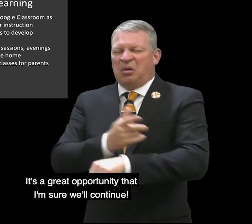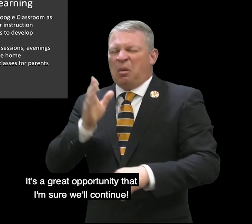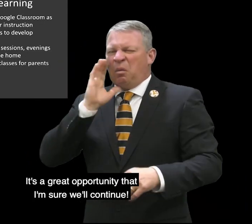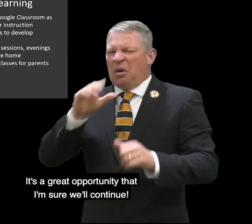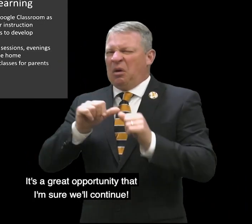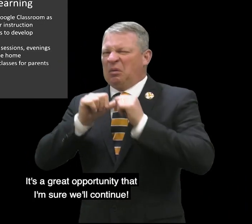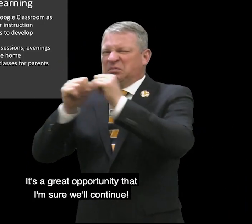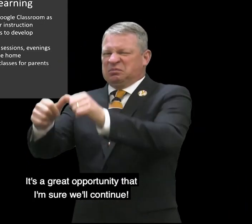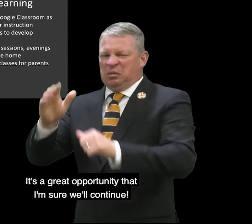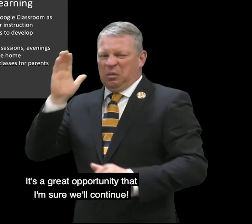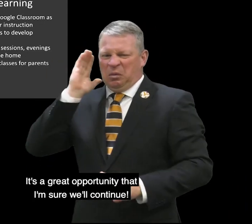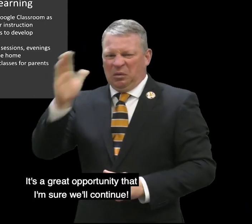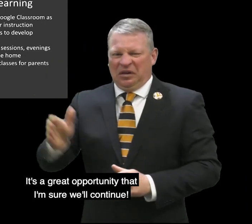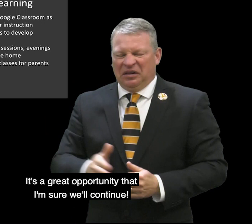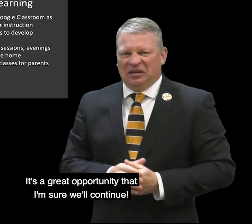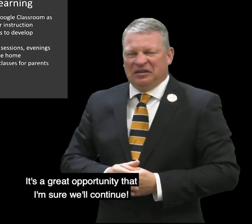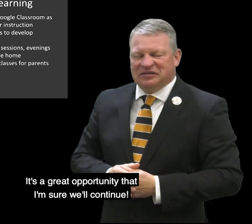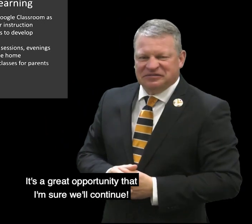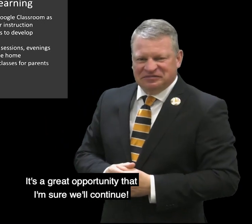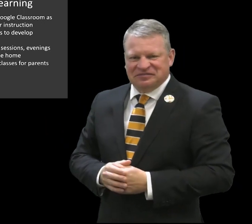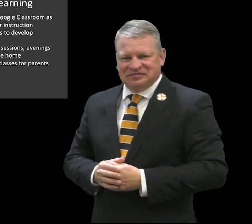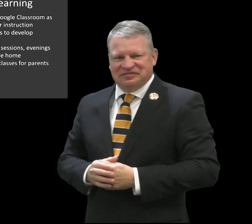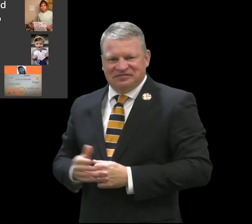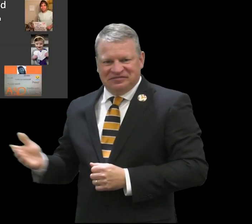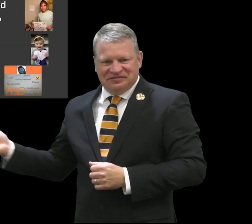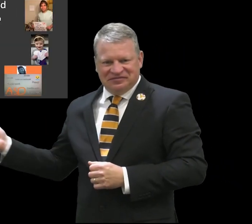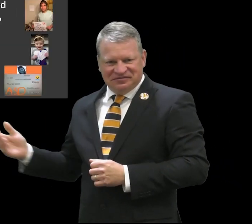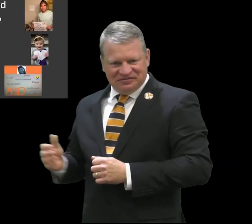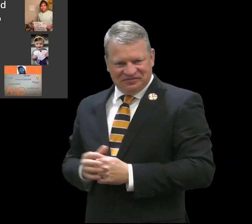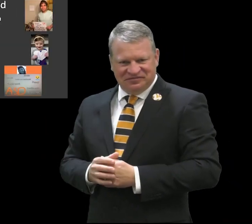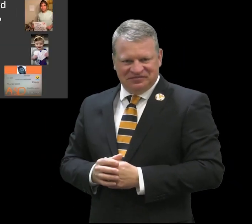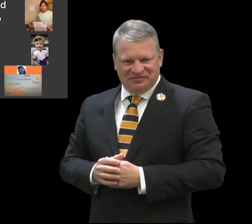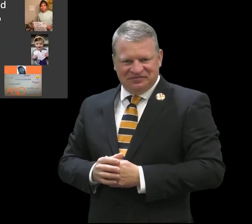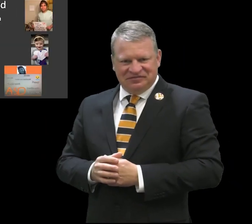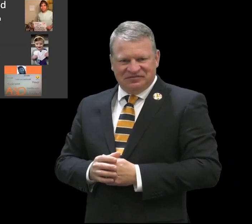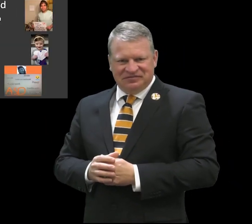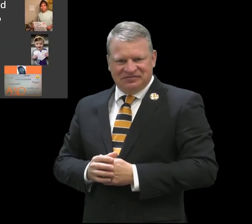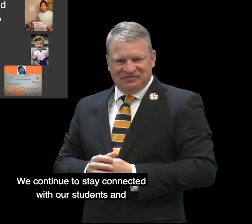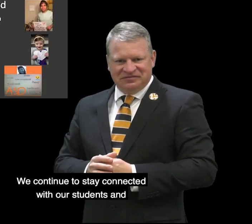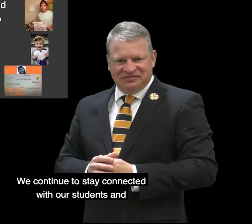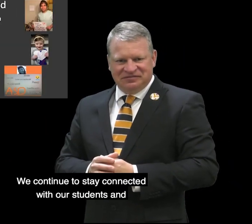language and immediately interact with their children. It's a great opportunity that I'm sure will continue.